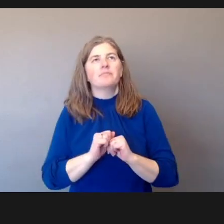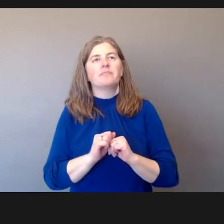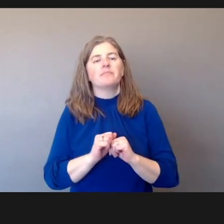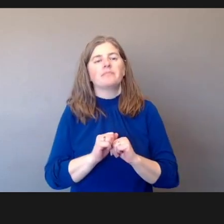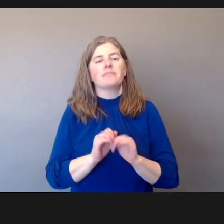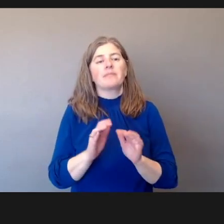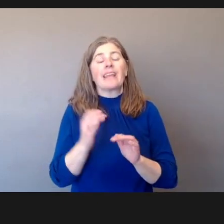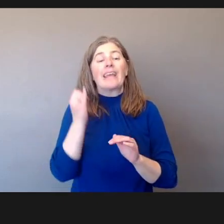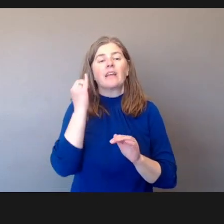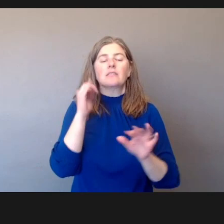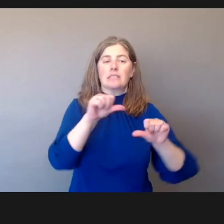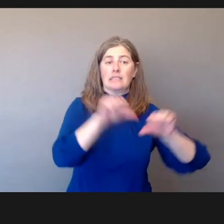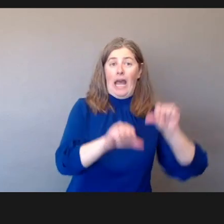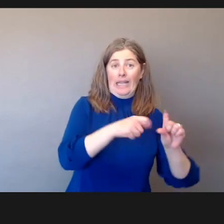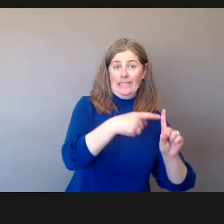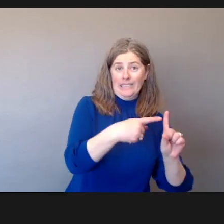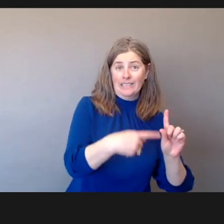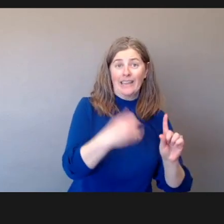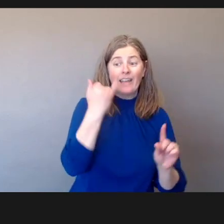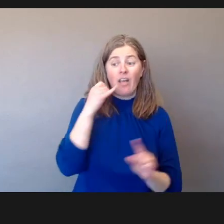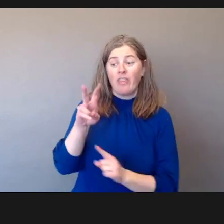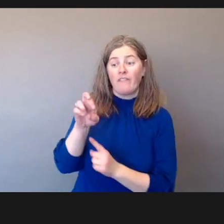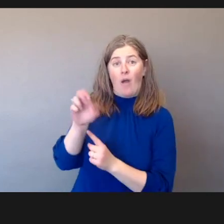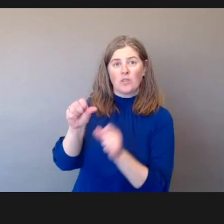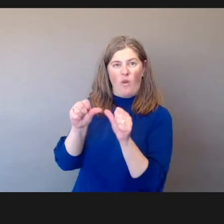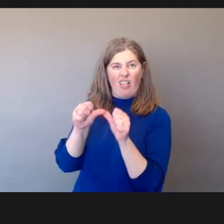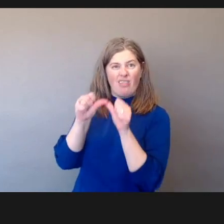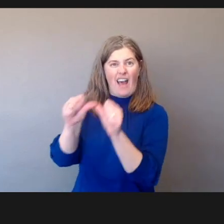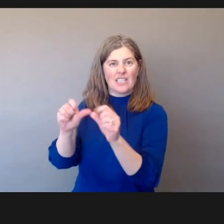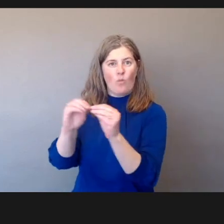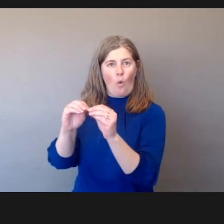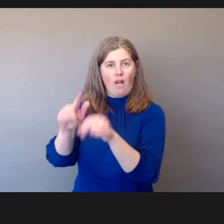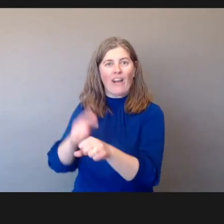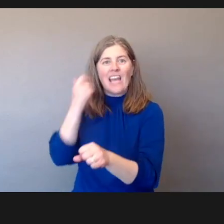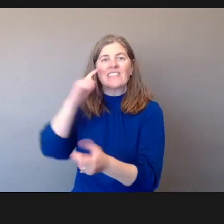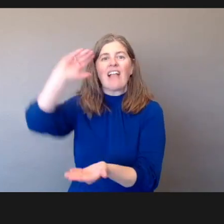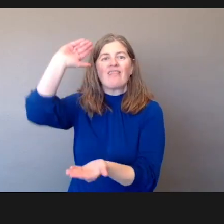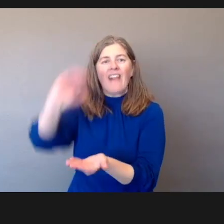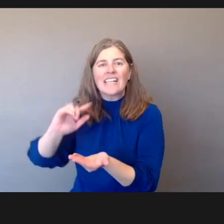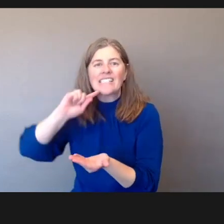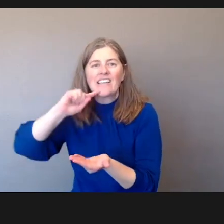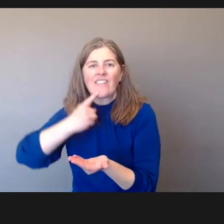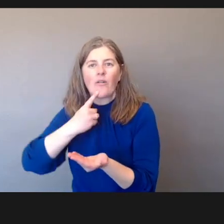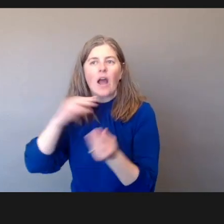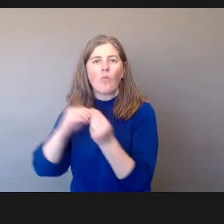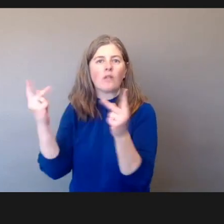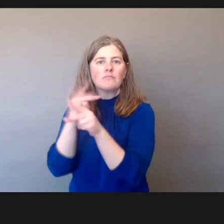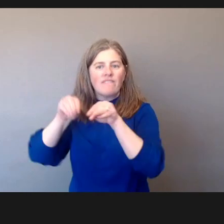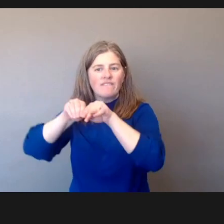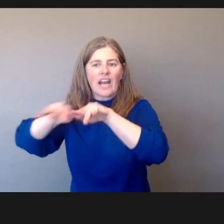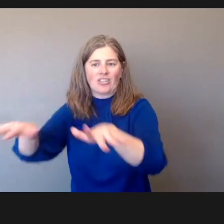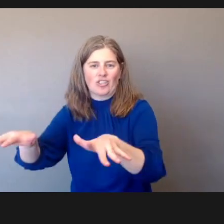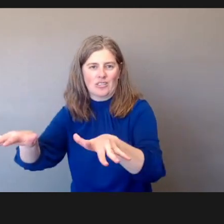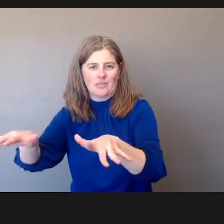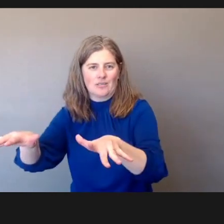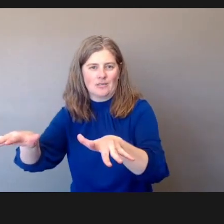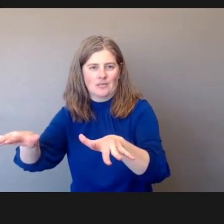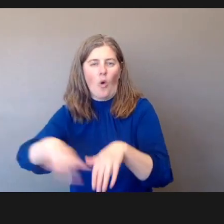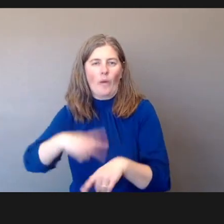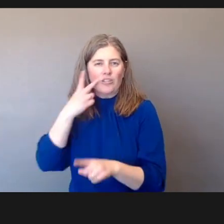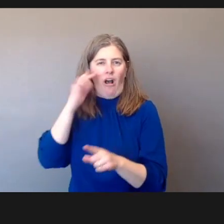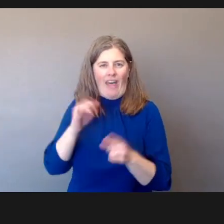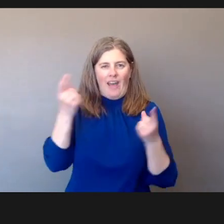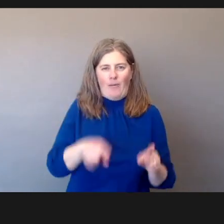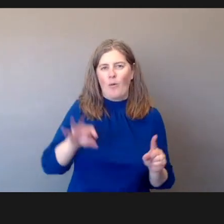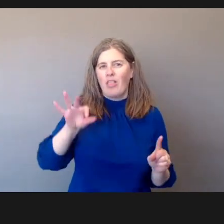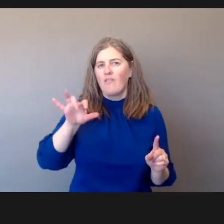the science is that a virus will last longer if it's less severe and more infectious. And that's what we saw with influenza.